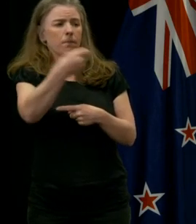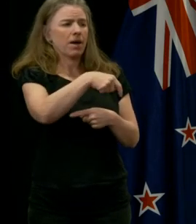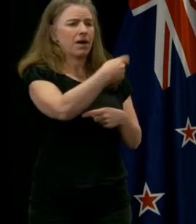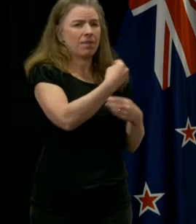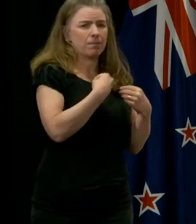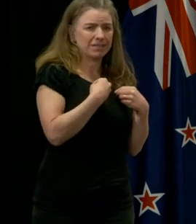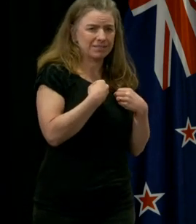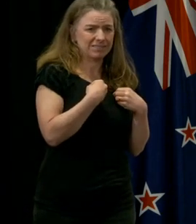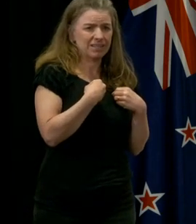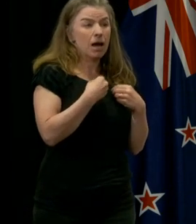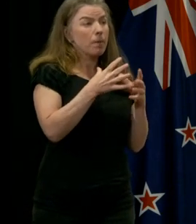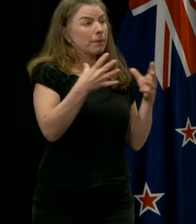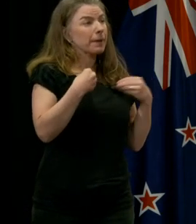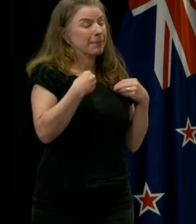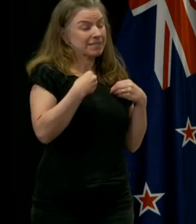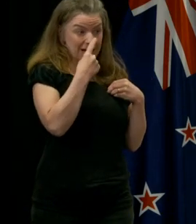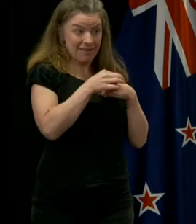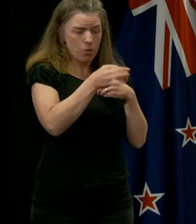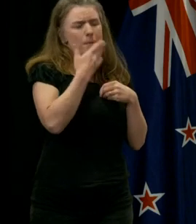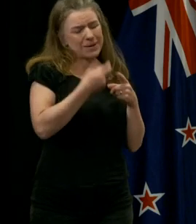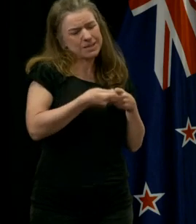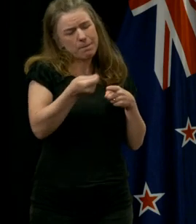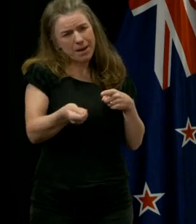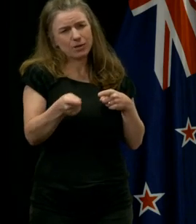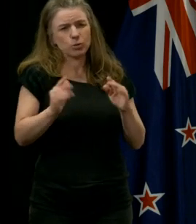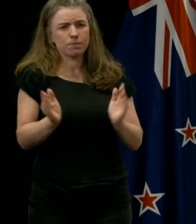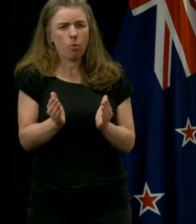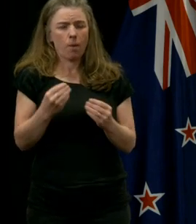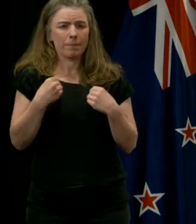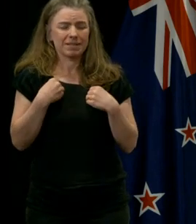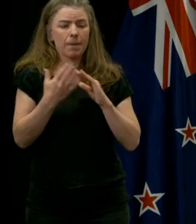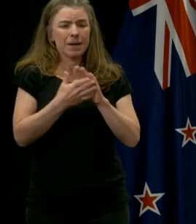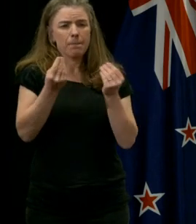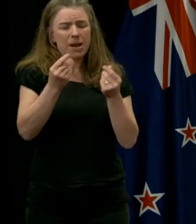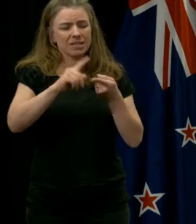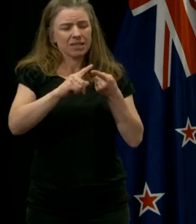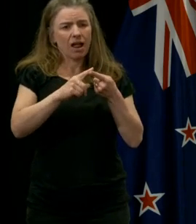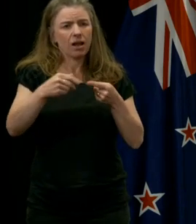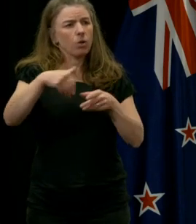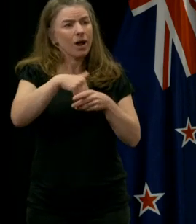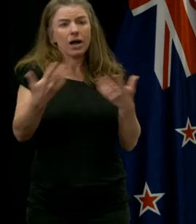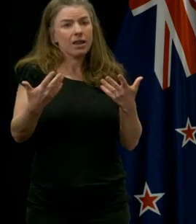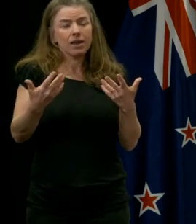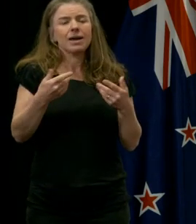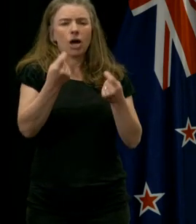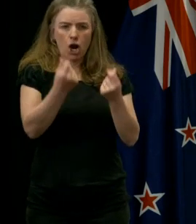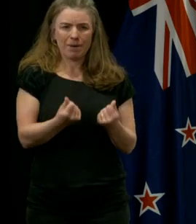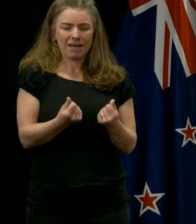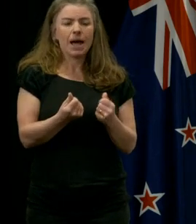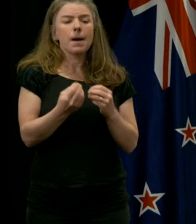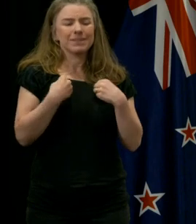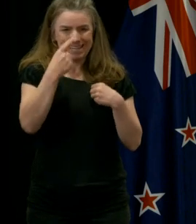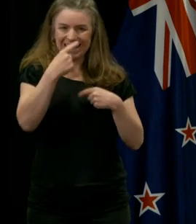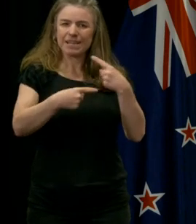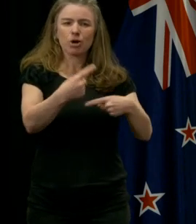businesses, paying smaller businesses. This ensures money continues to flow around the economy and ensure that businesses can remain solvent.